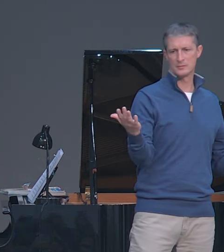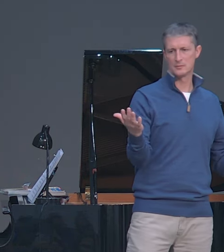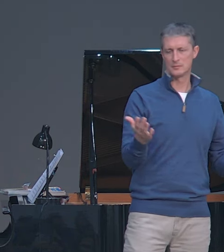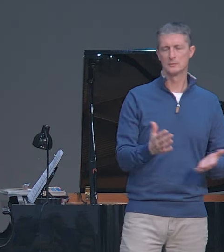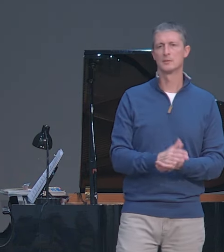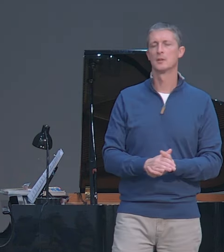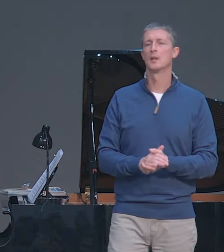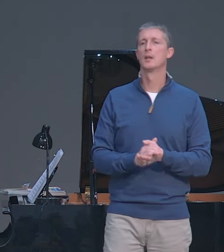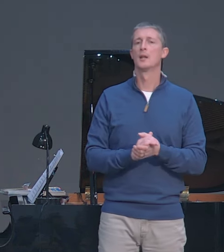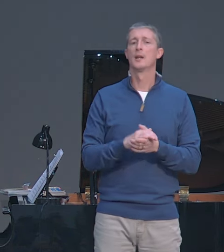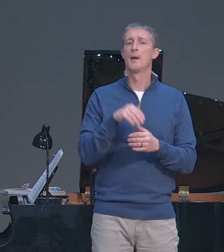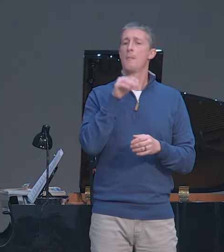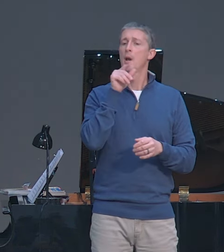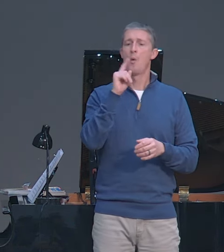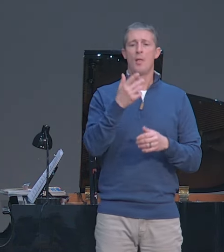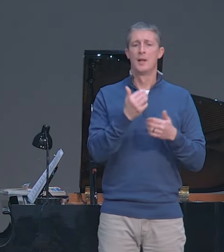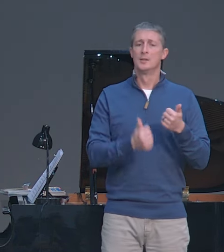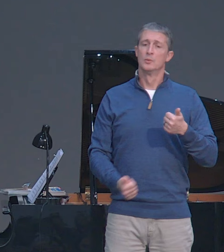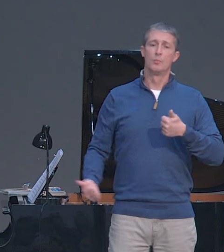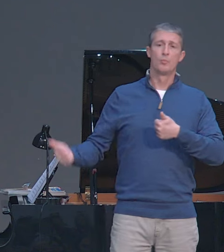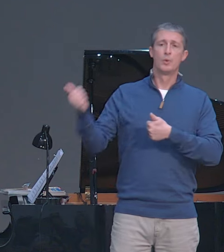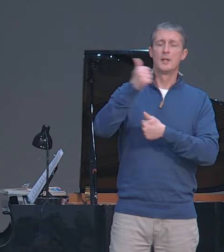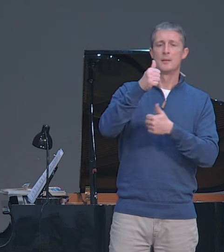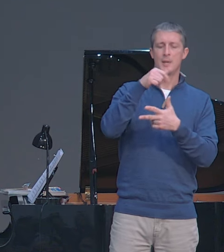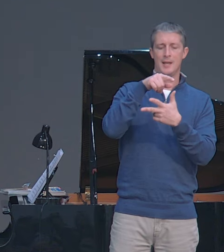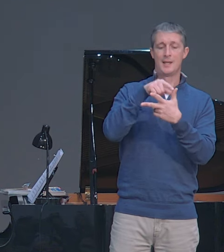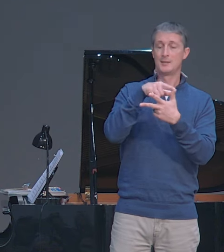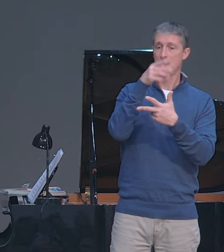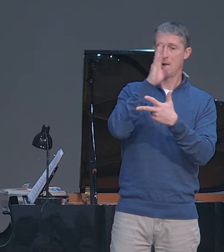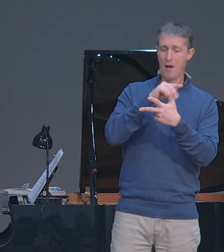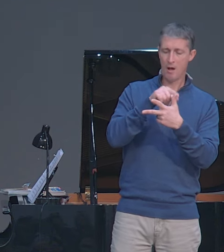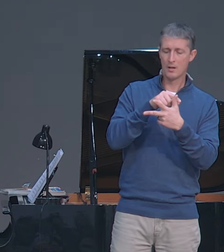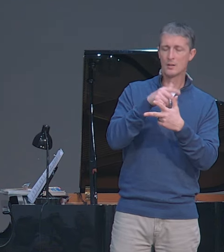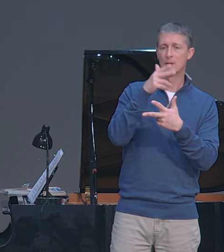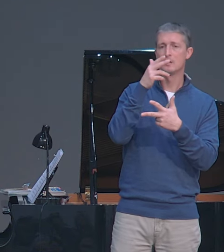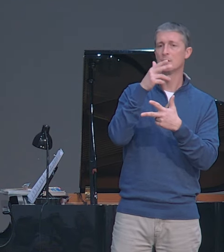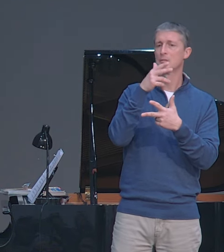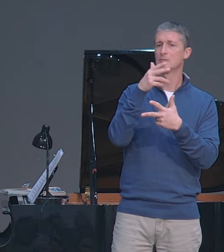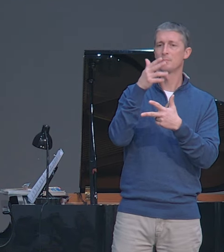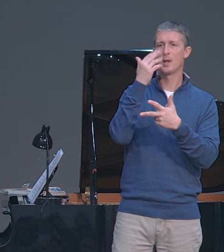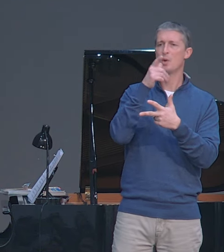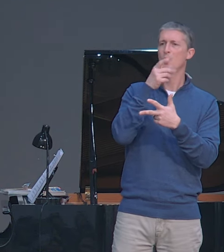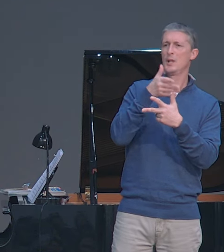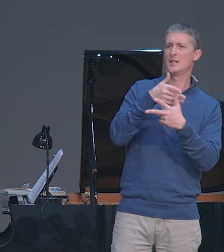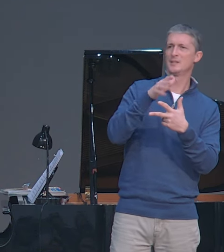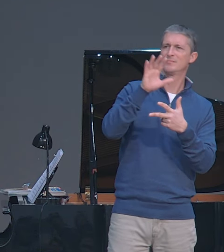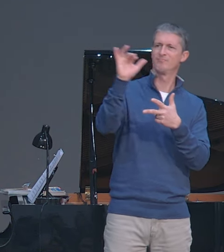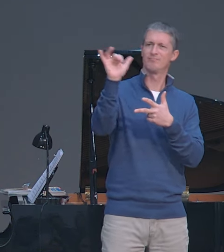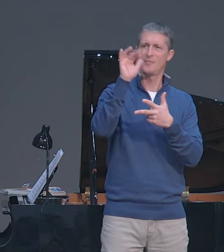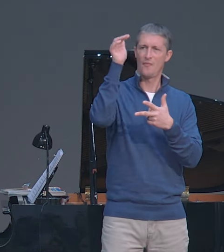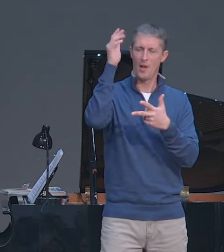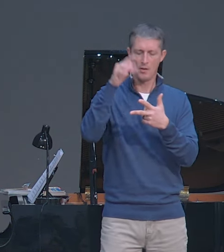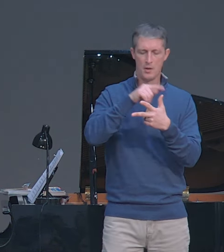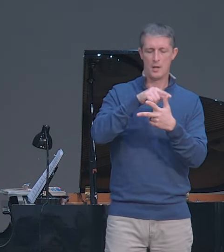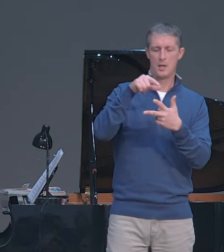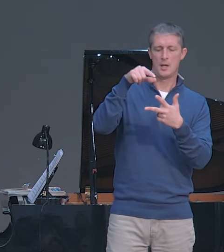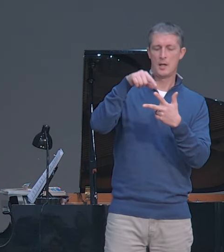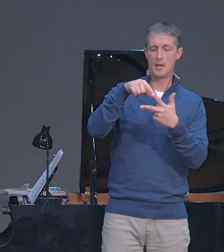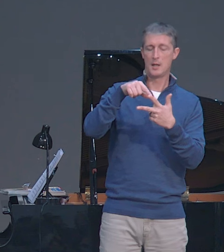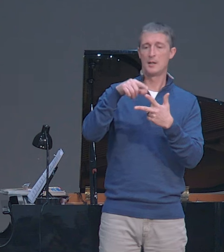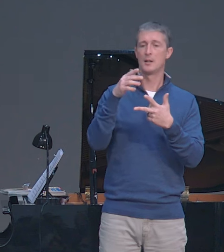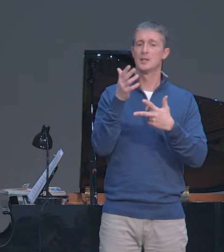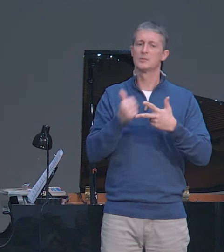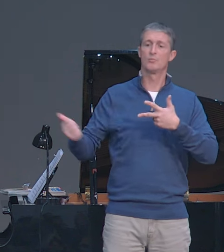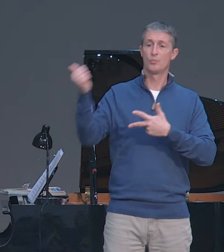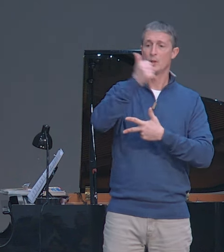just supreme over all creation because of who he is as God. Notice secondly, in verse 16, Paul shows that Jesus is